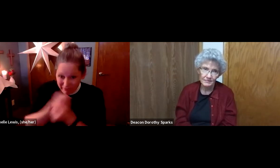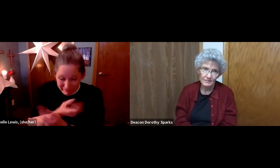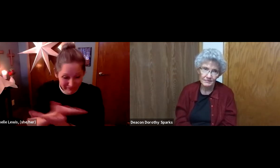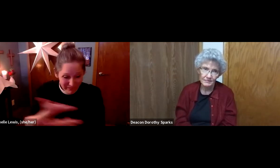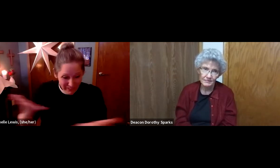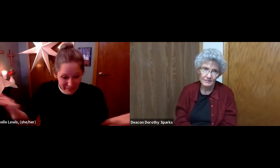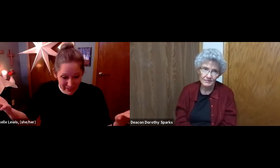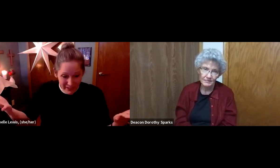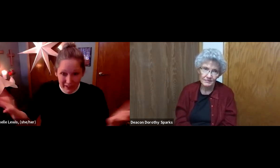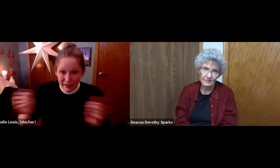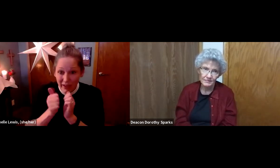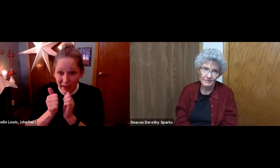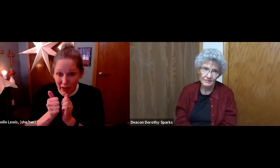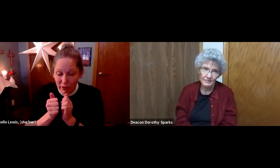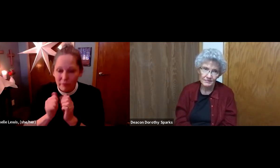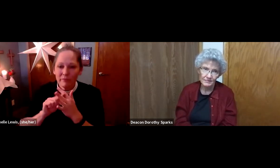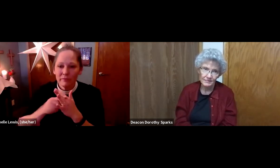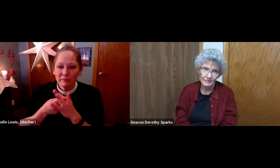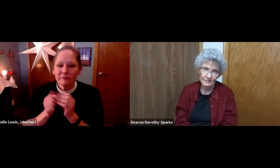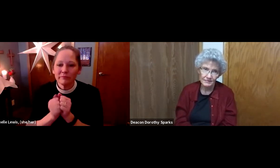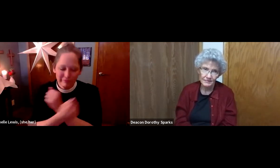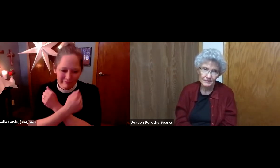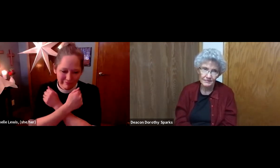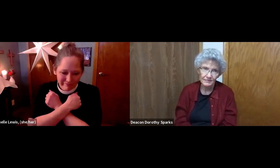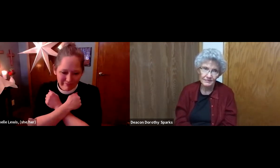source of life that gave us birth.